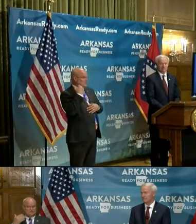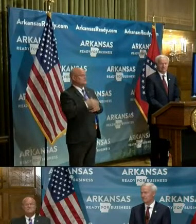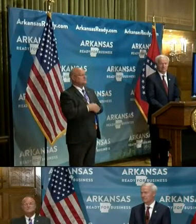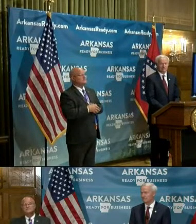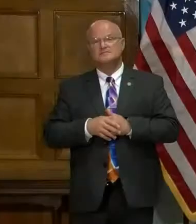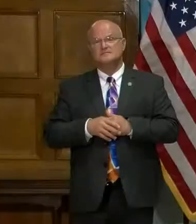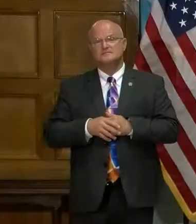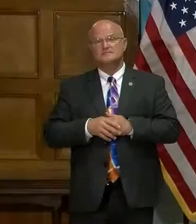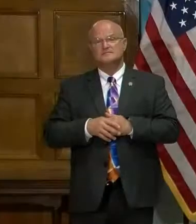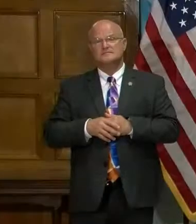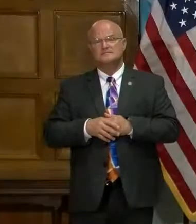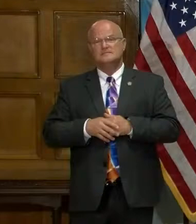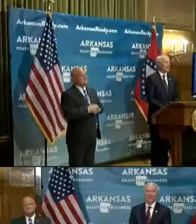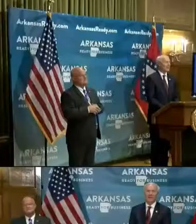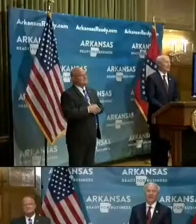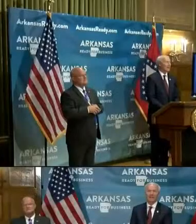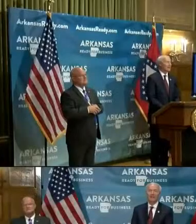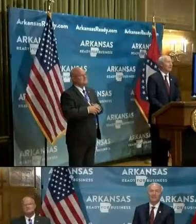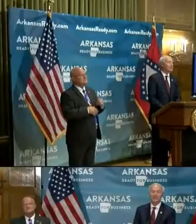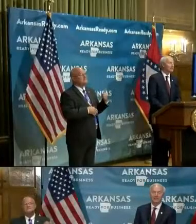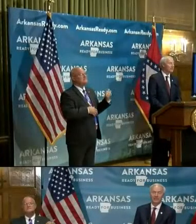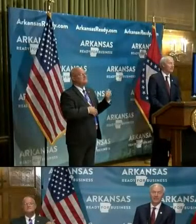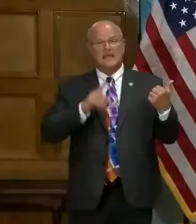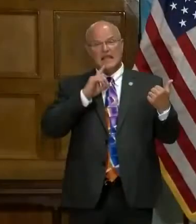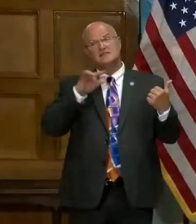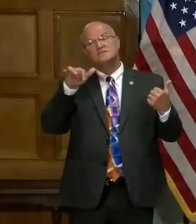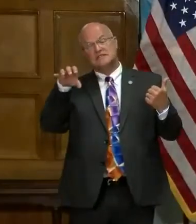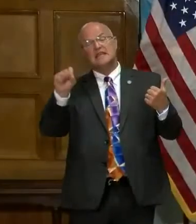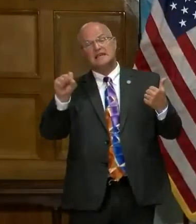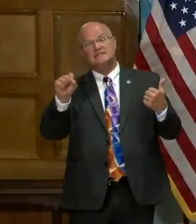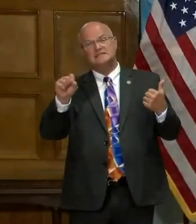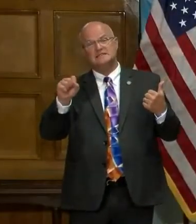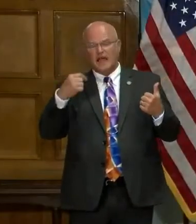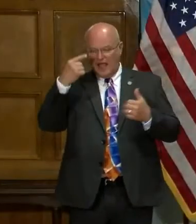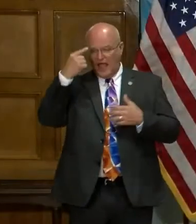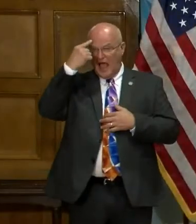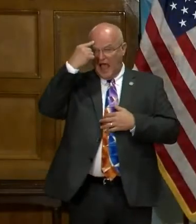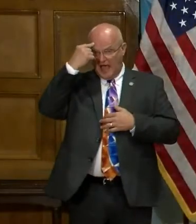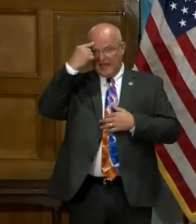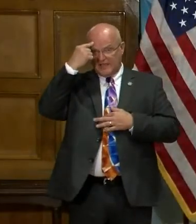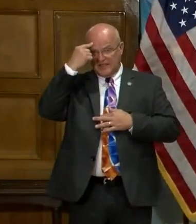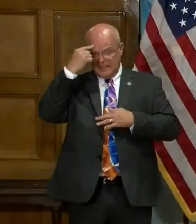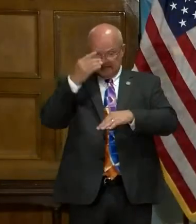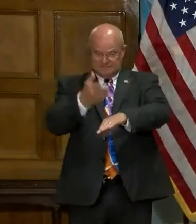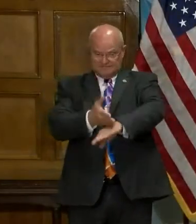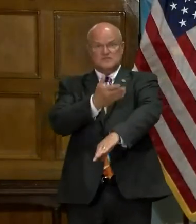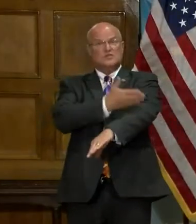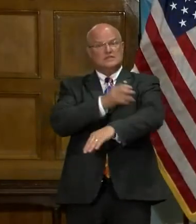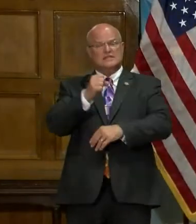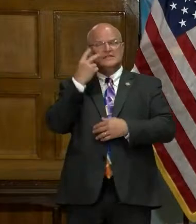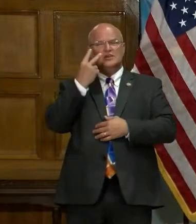beginning of the pandemic? The answer is yes. In fact, I think it's dramatically